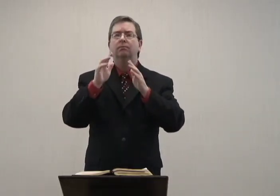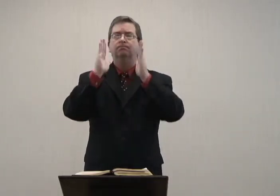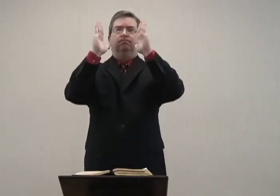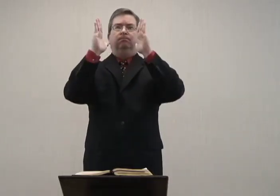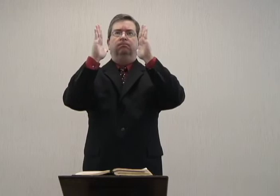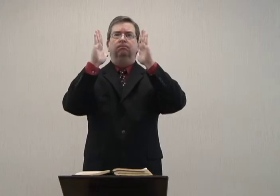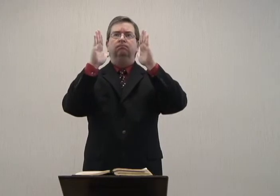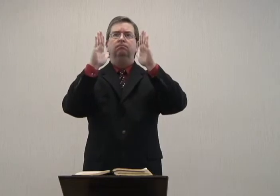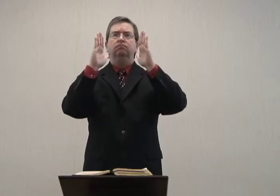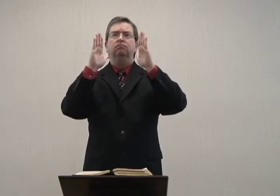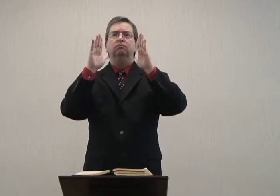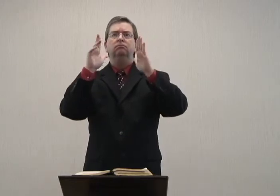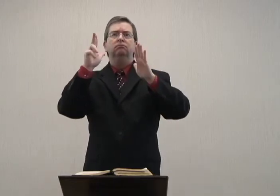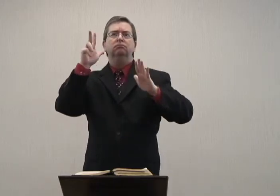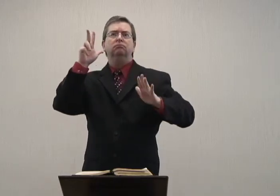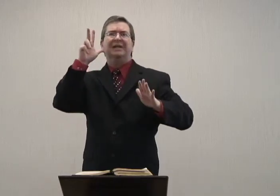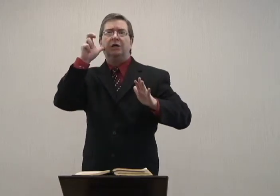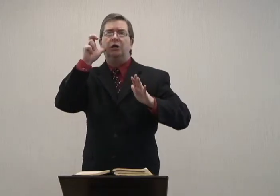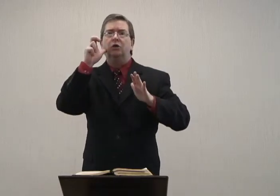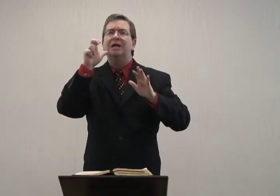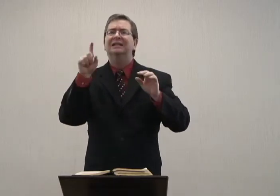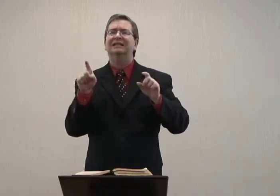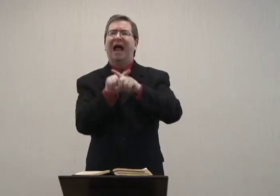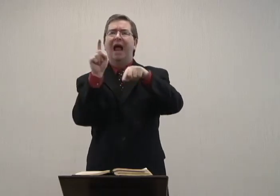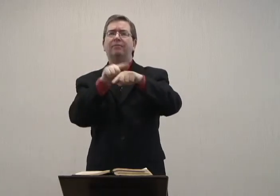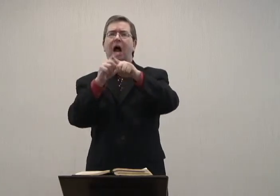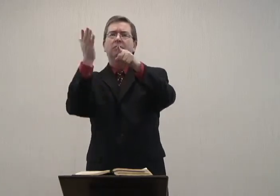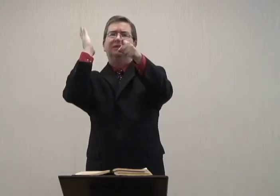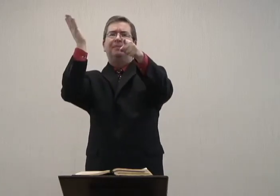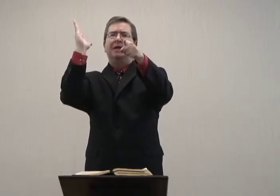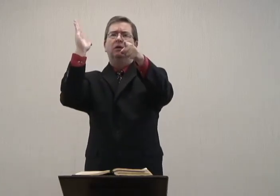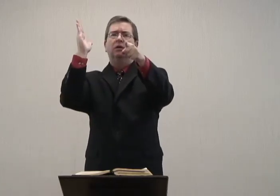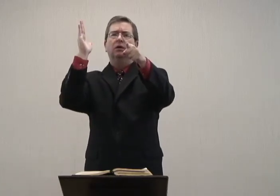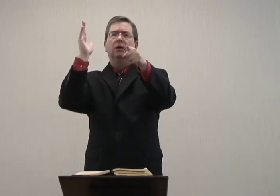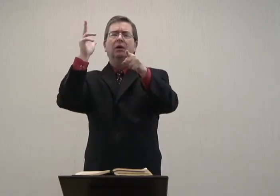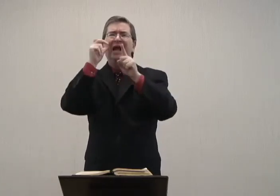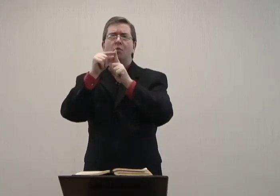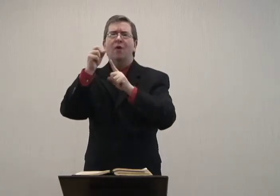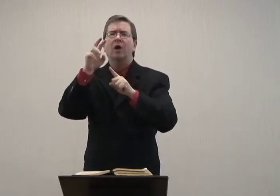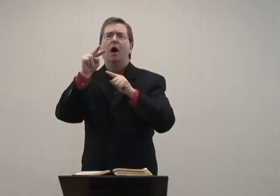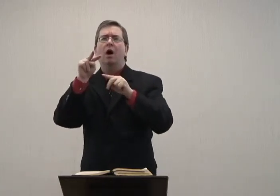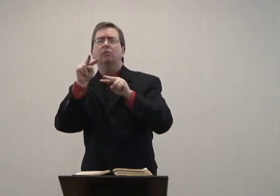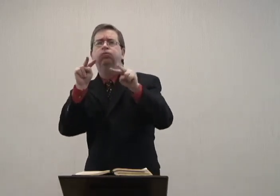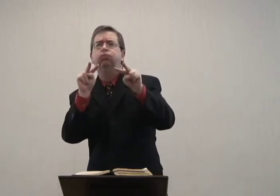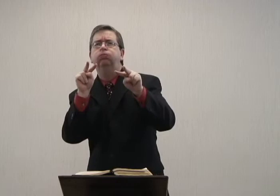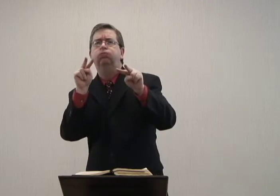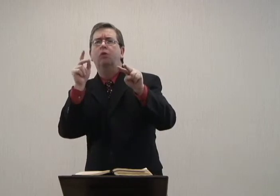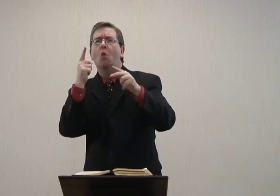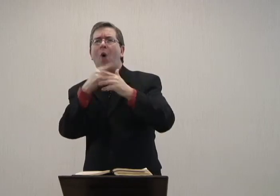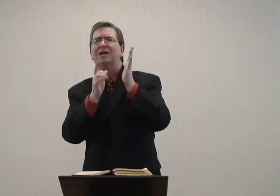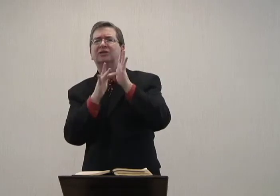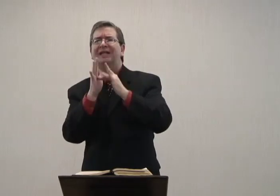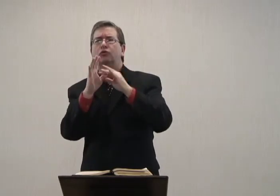The word attentive means pay attention and hear at the same time. Speak. Hear the word of